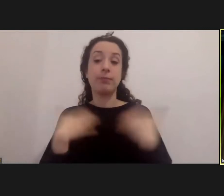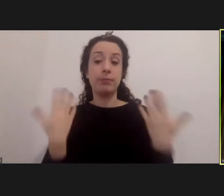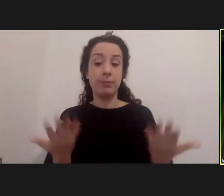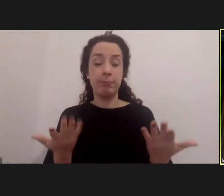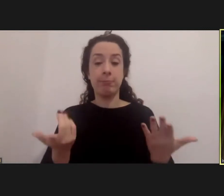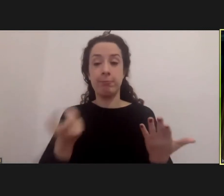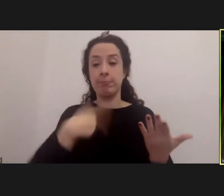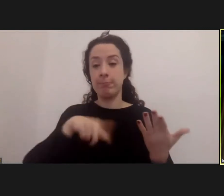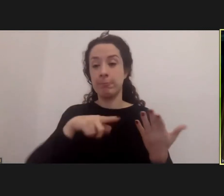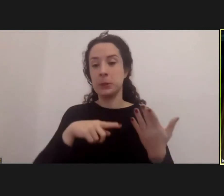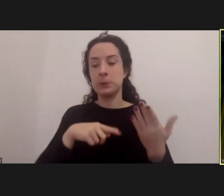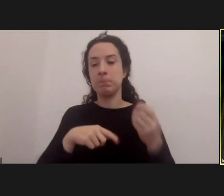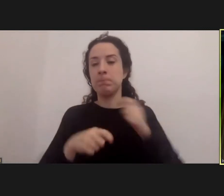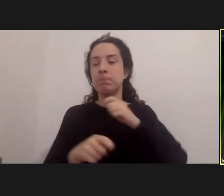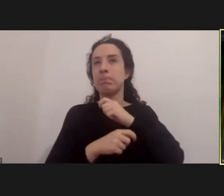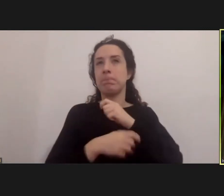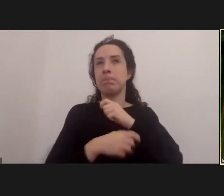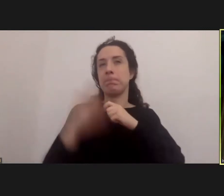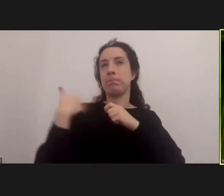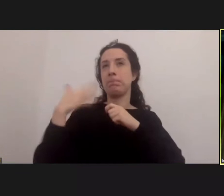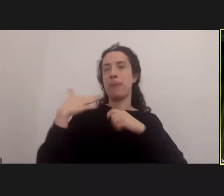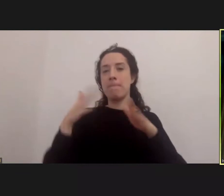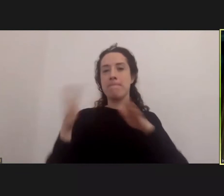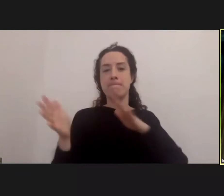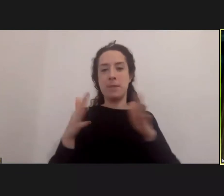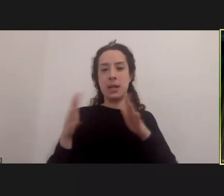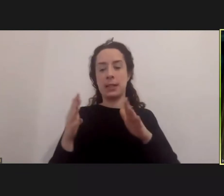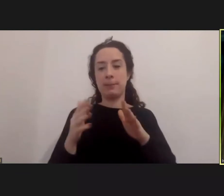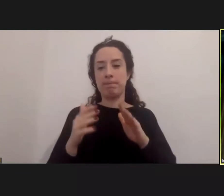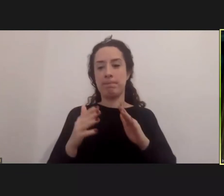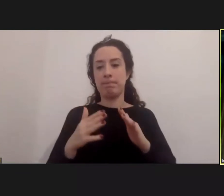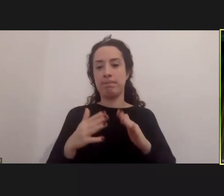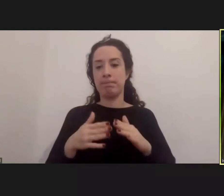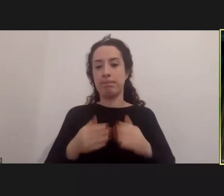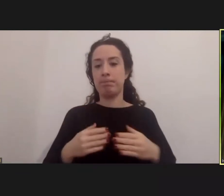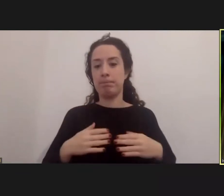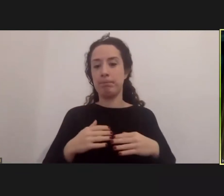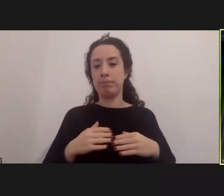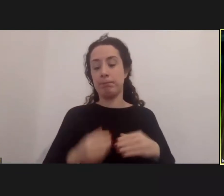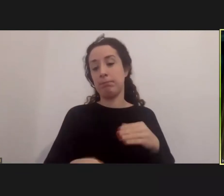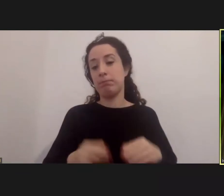in March last year, the strategy for the rights of persons with disabilities